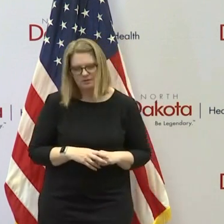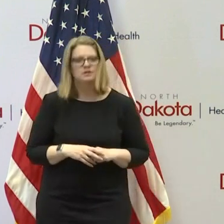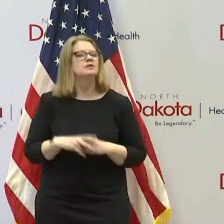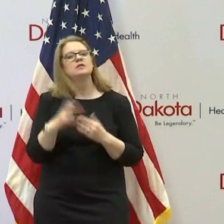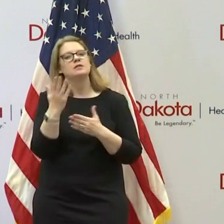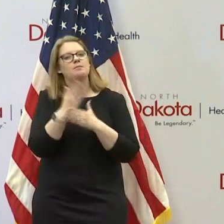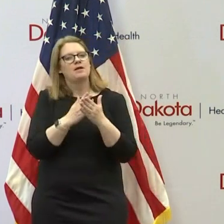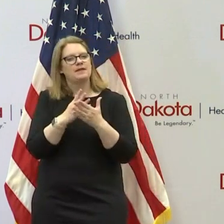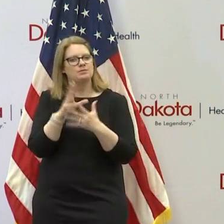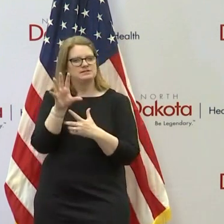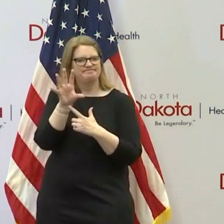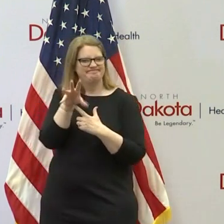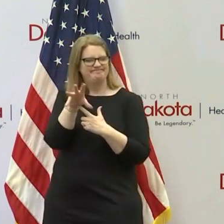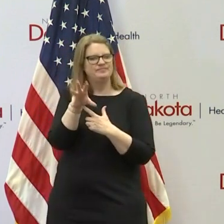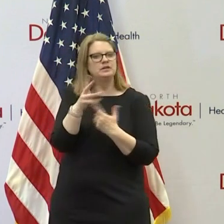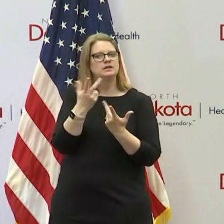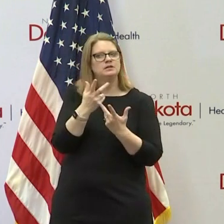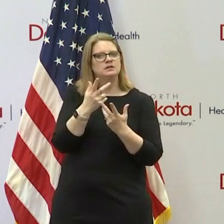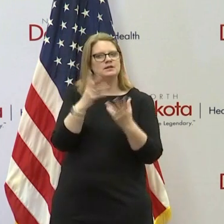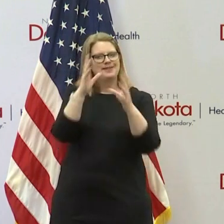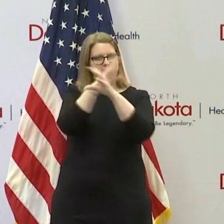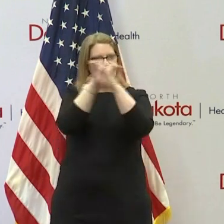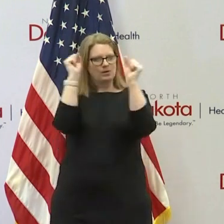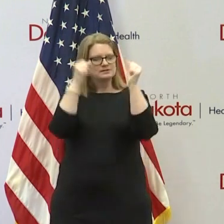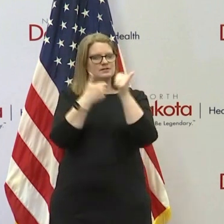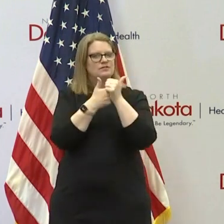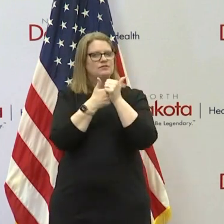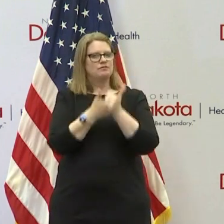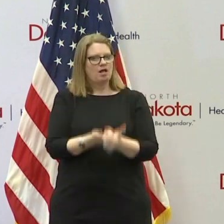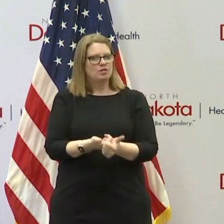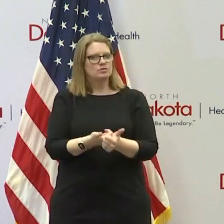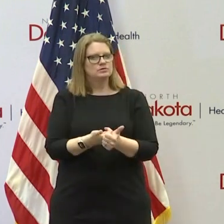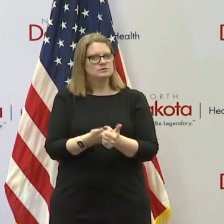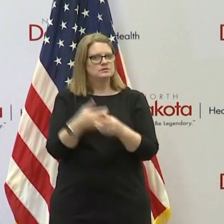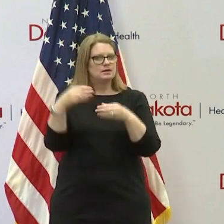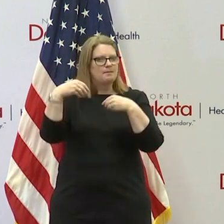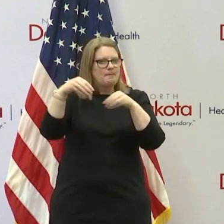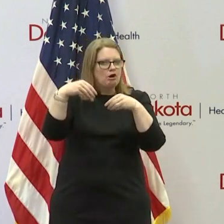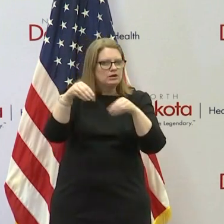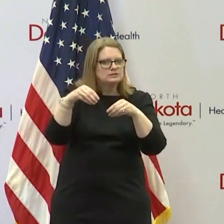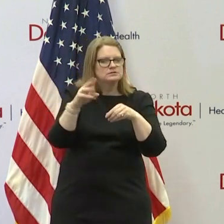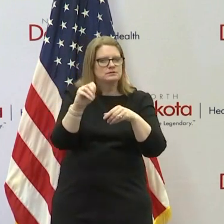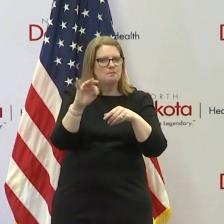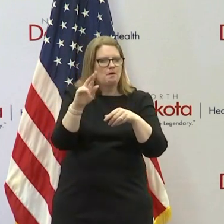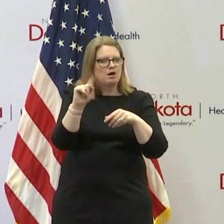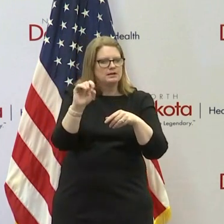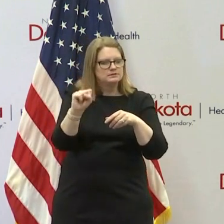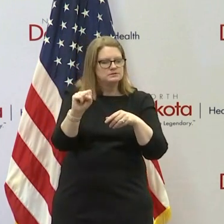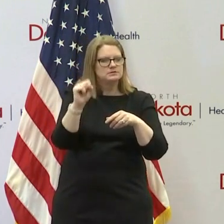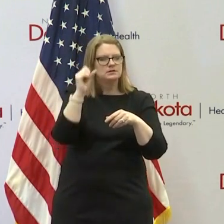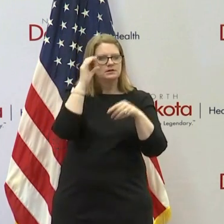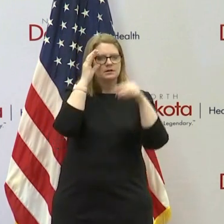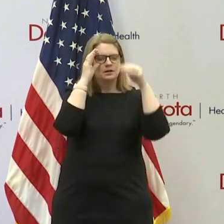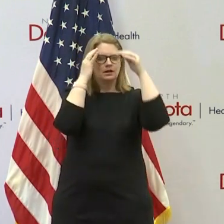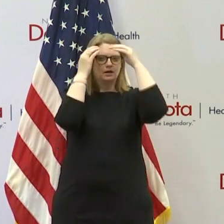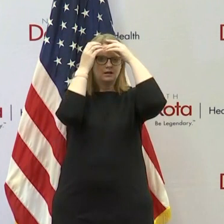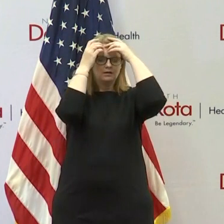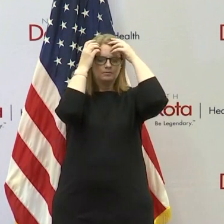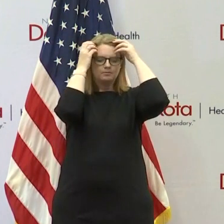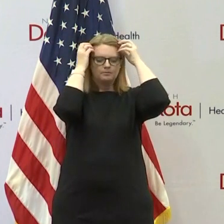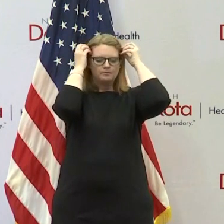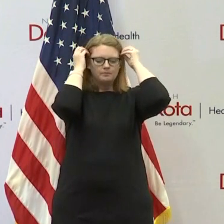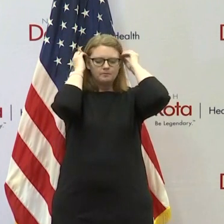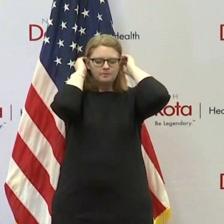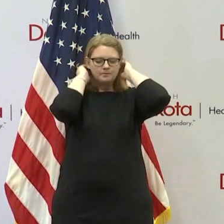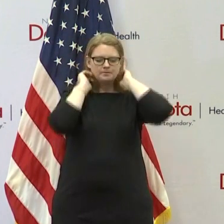the president follows markets closely, and during the